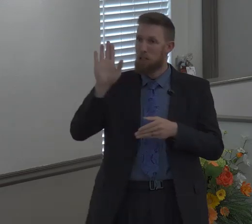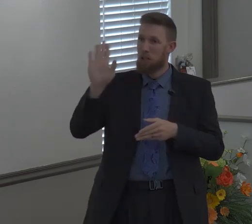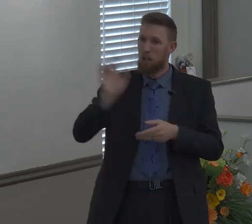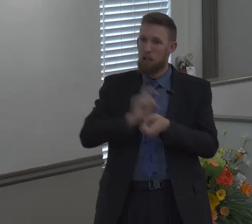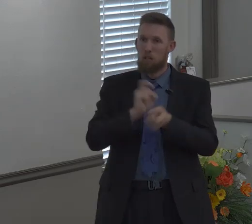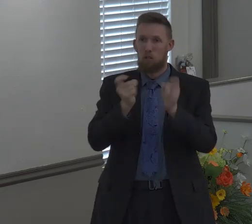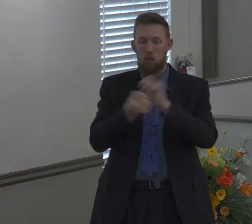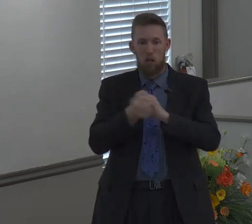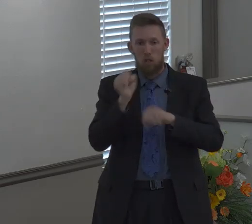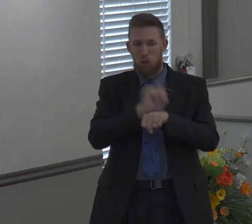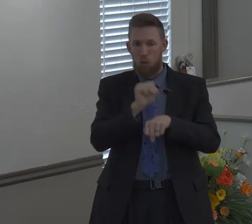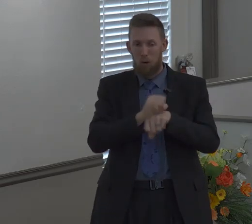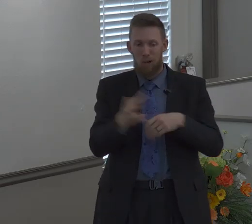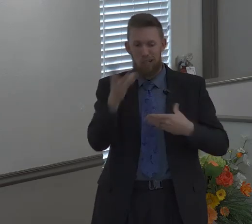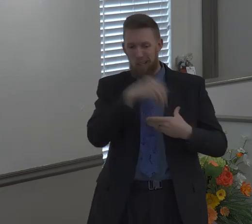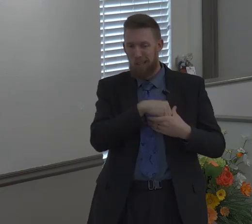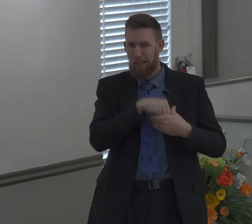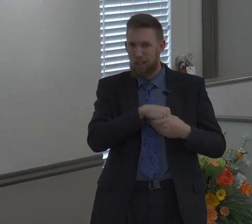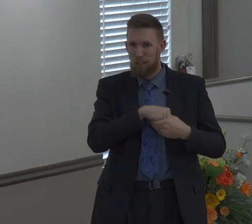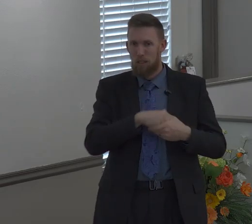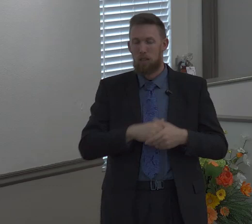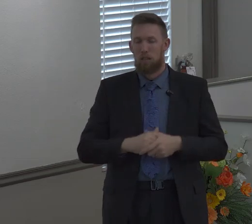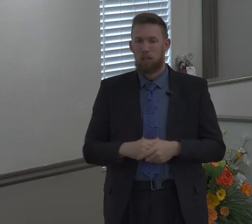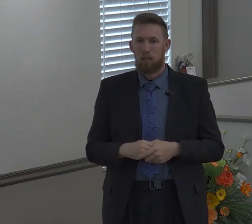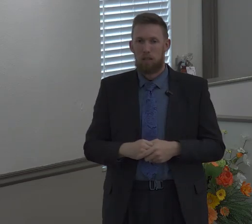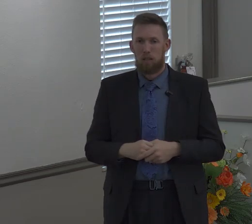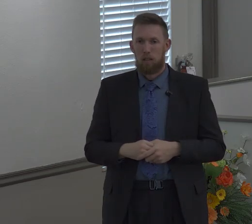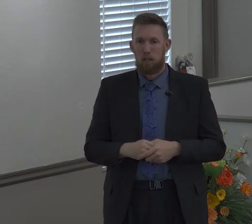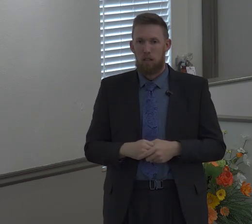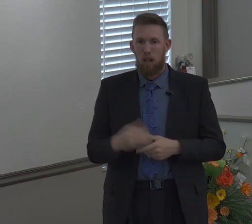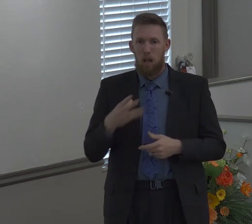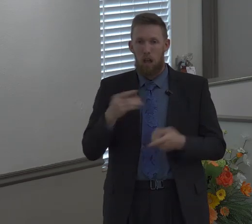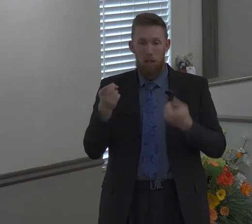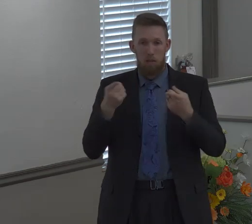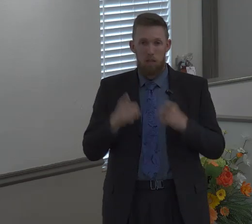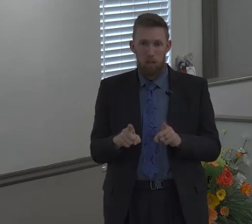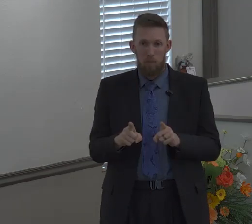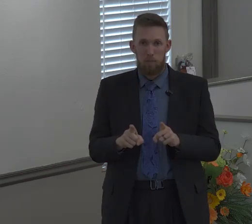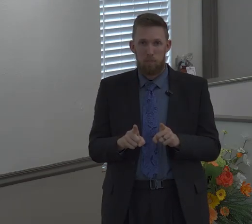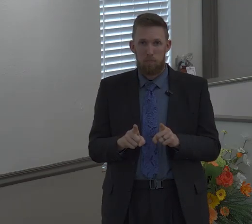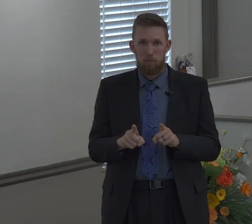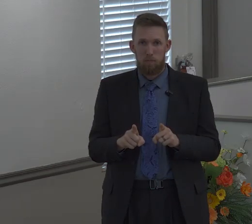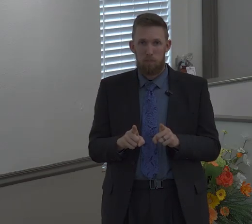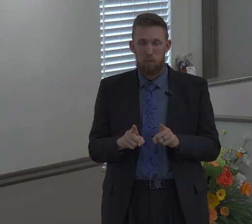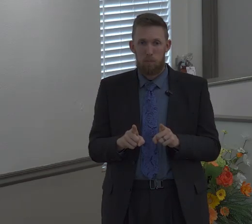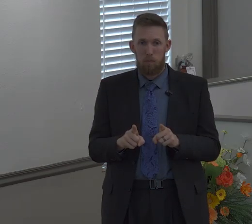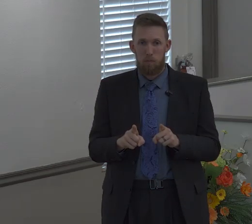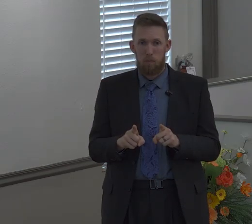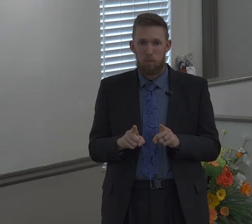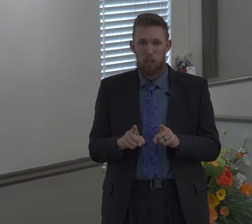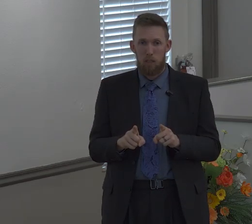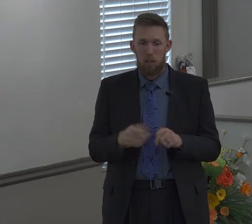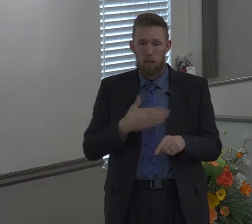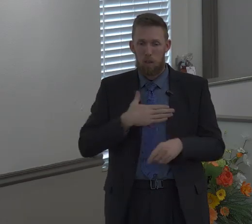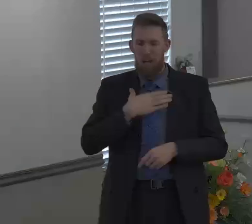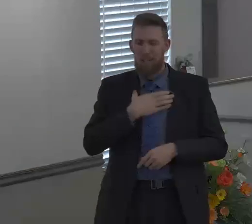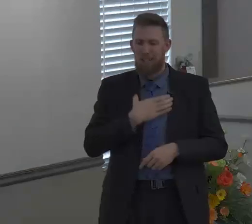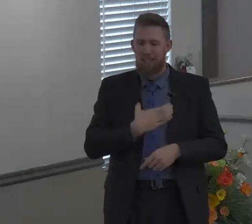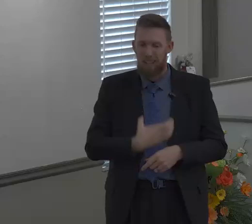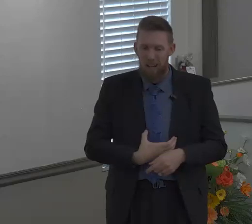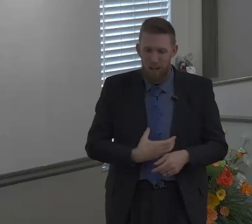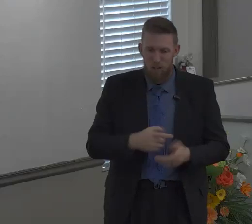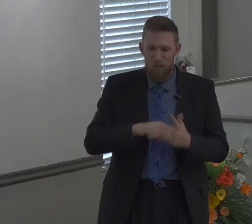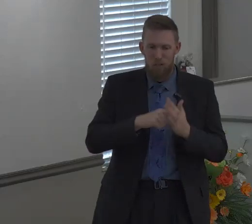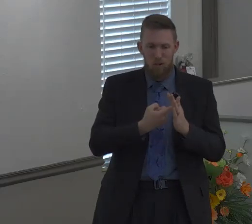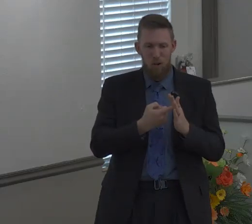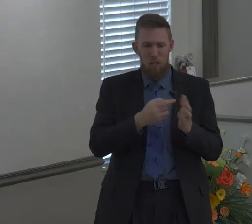transforming work of God Almighty. And all of a sudden, man,